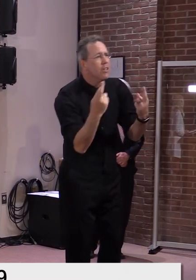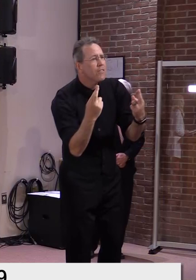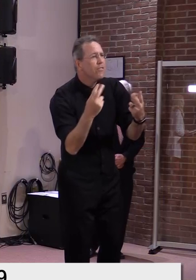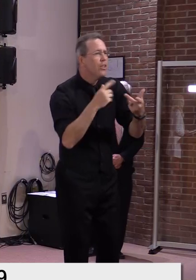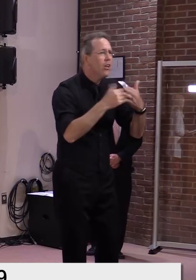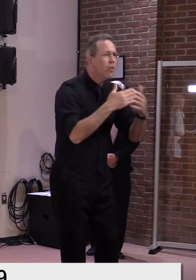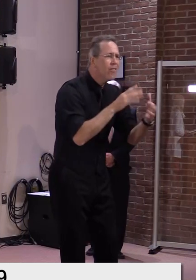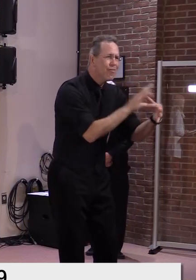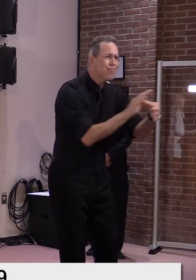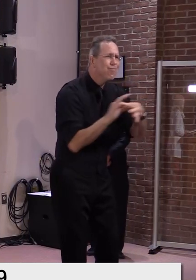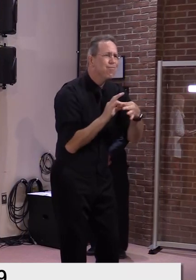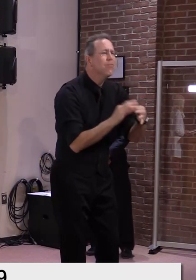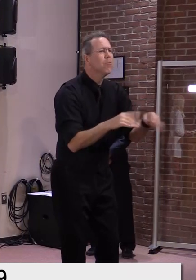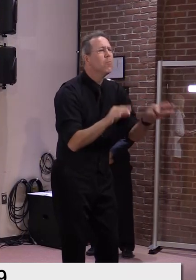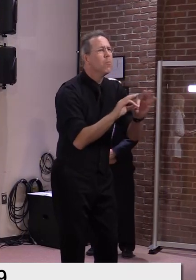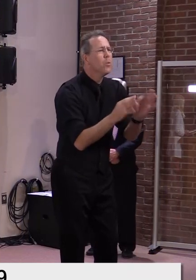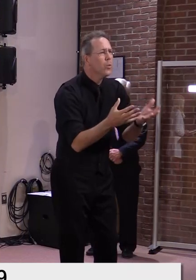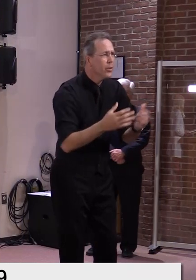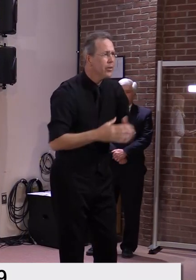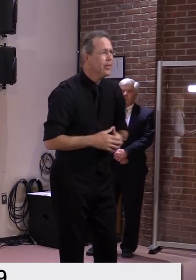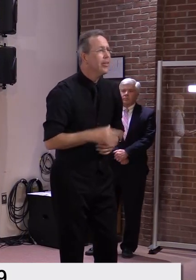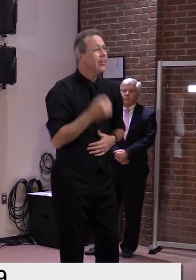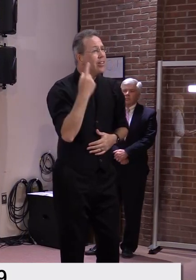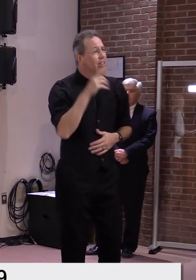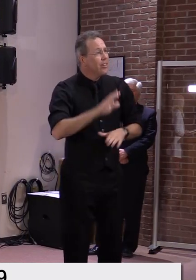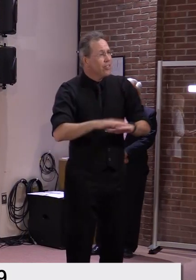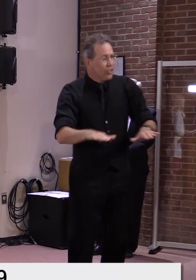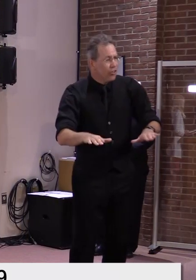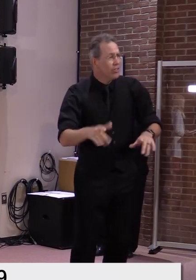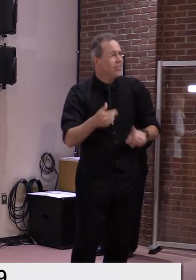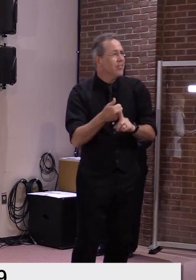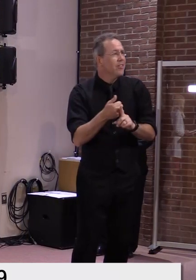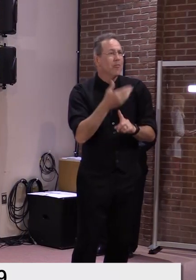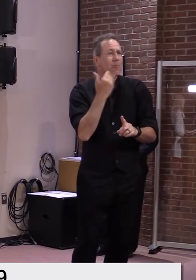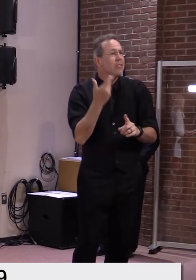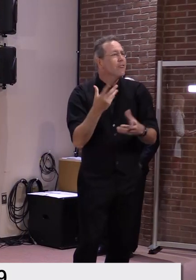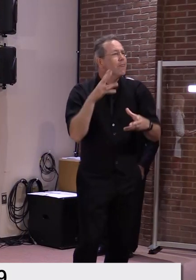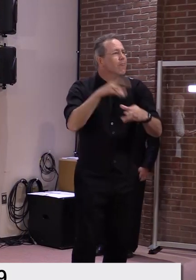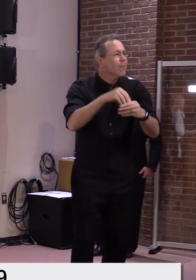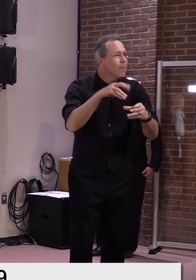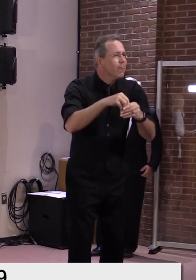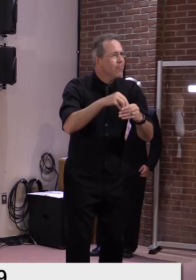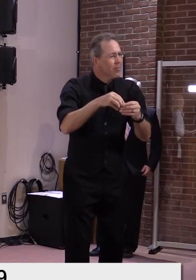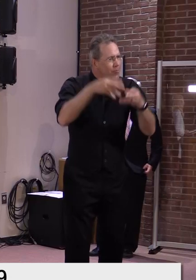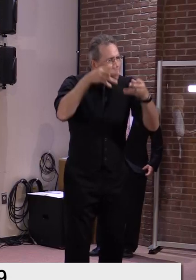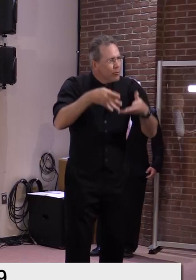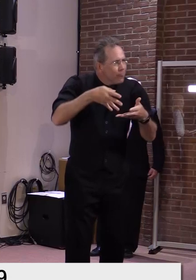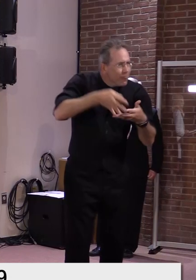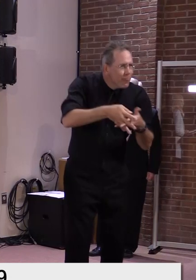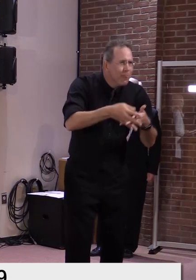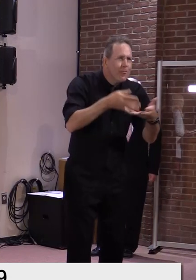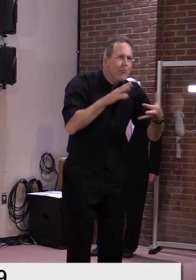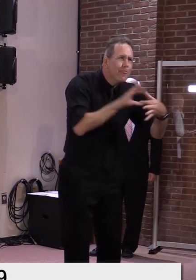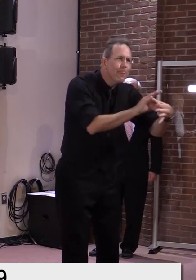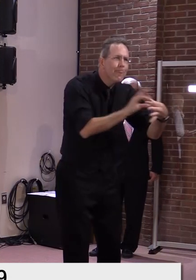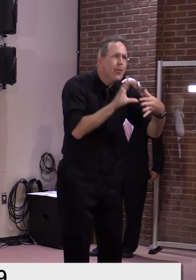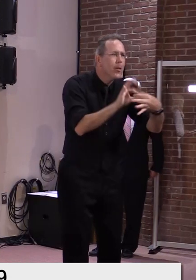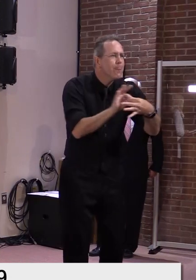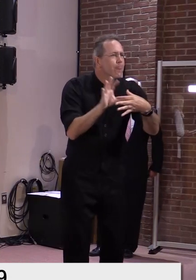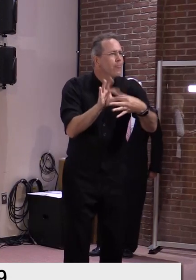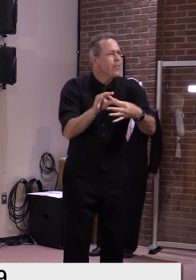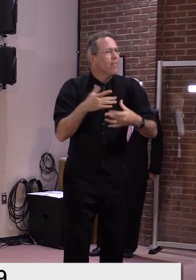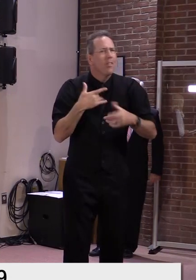Children and youth do best when they feel that they are an important part of something, and when they feel a belonging to a larger